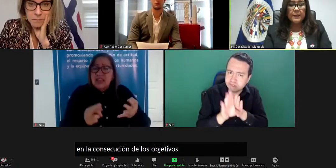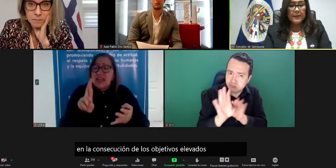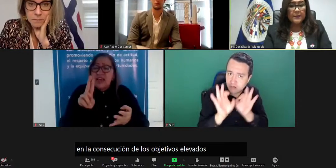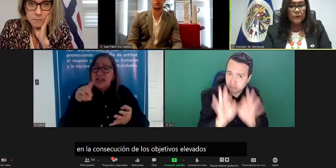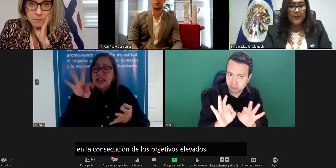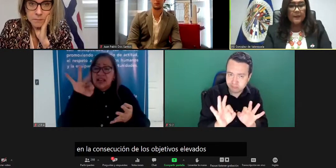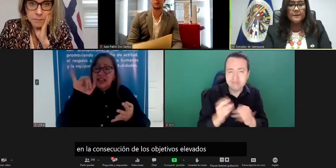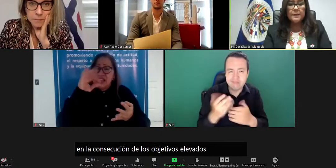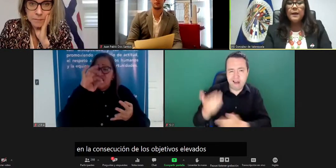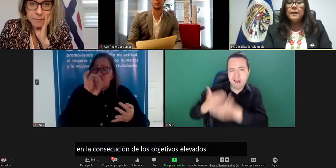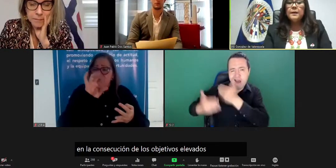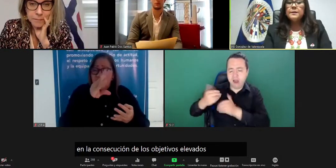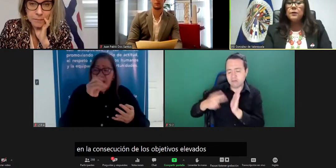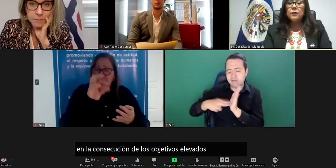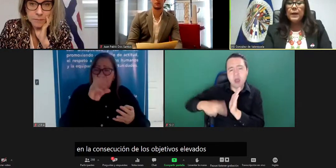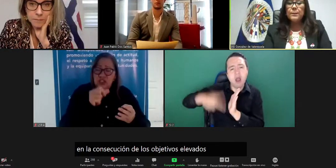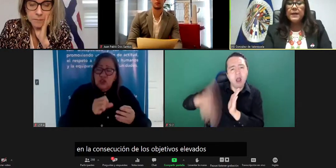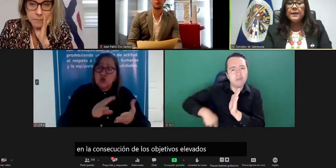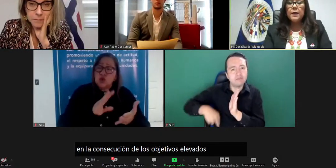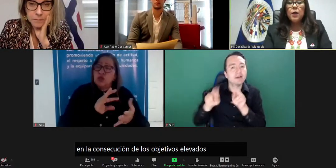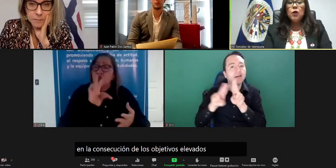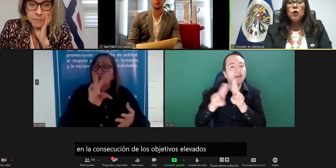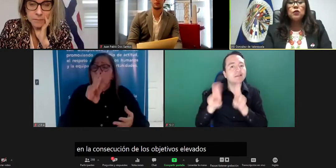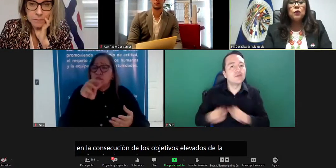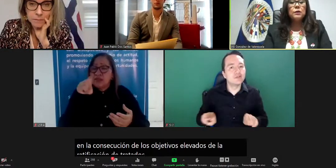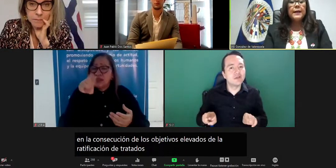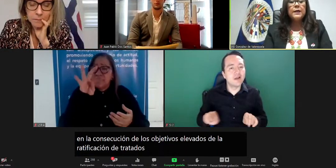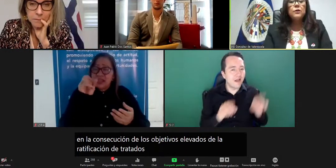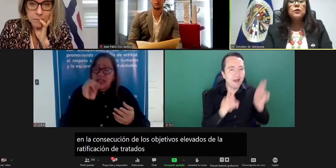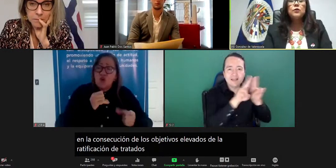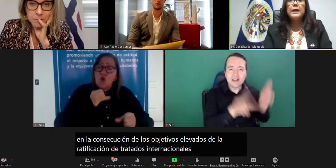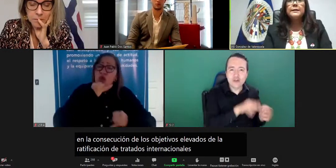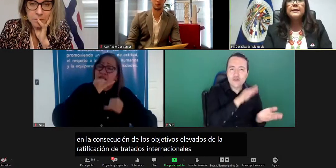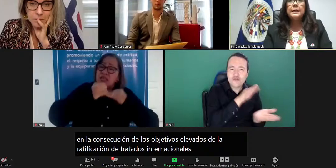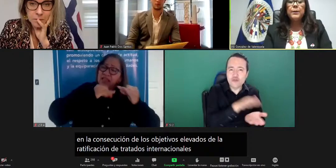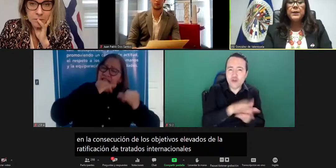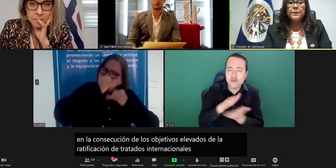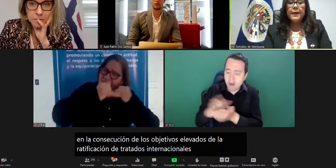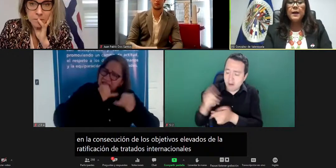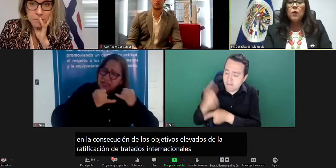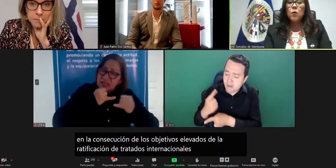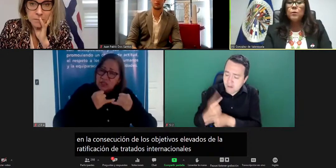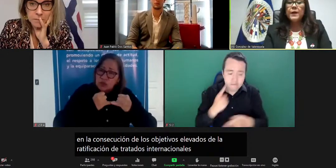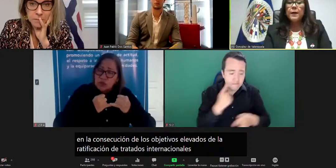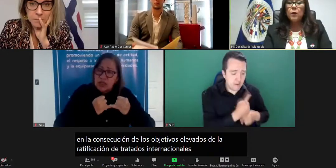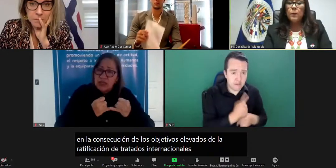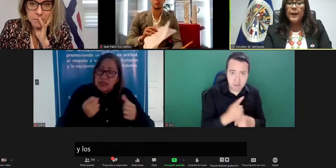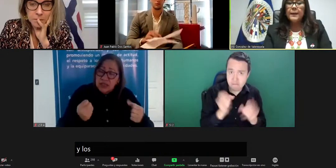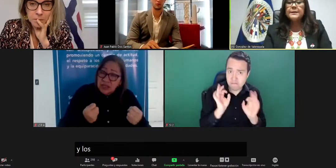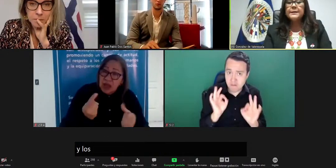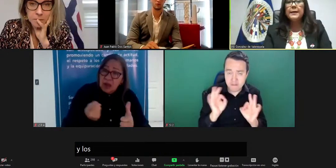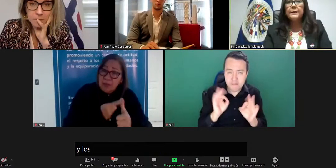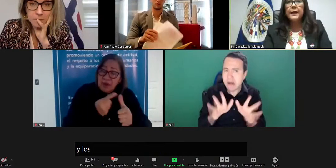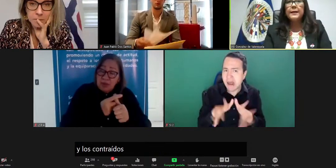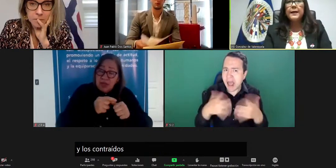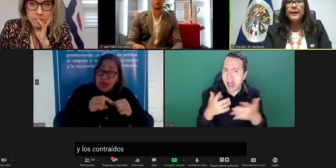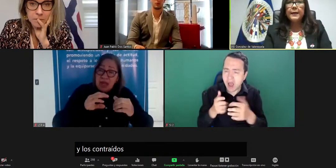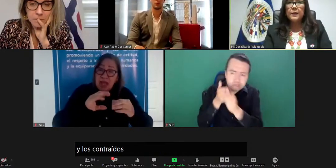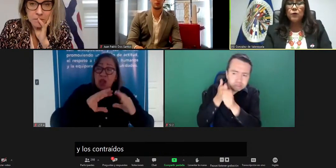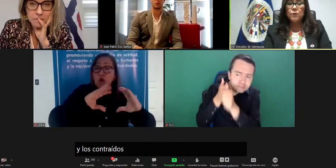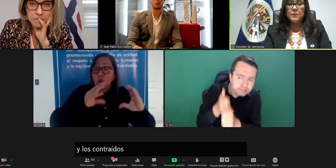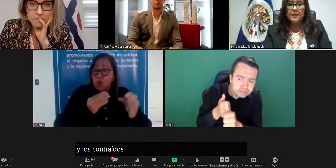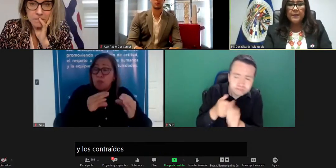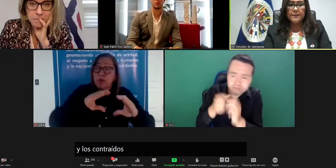the ratification of international treaties and those contracted during the first